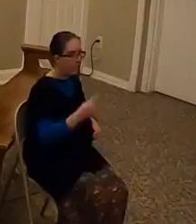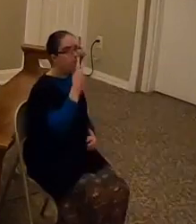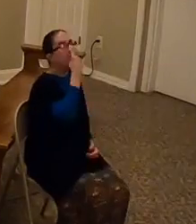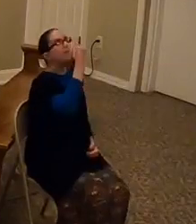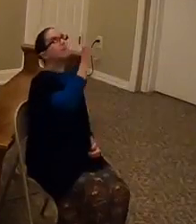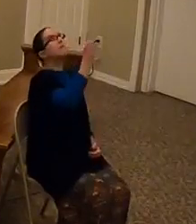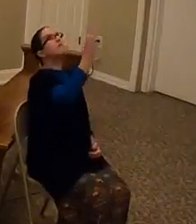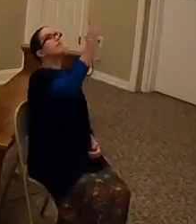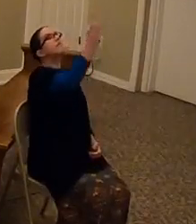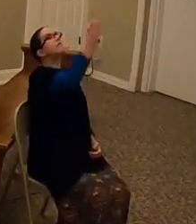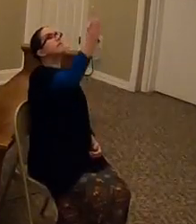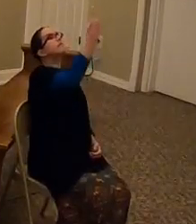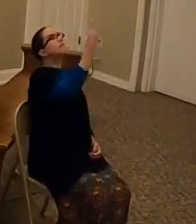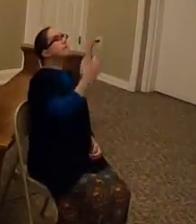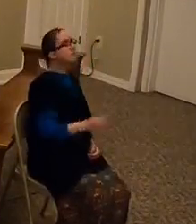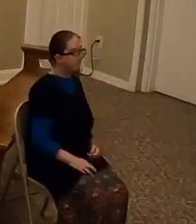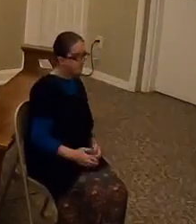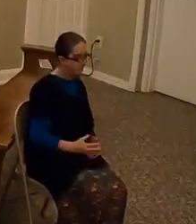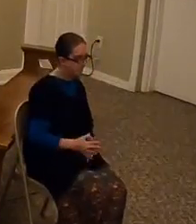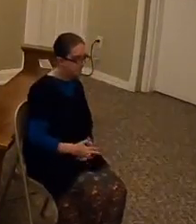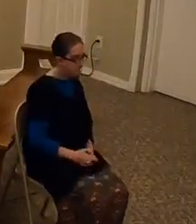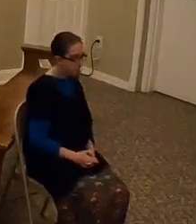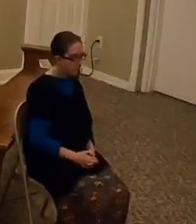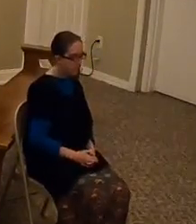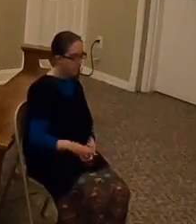high up in the air. I mean, you know,